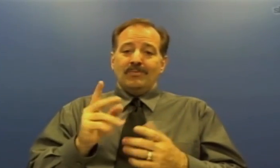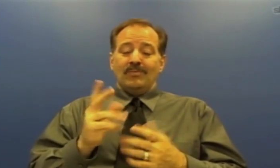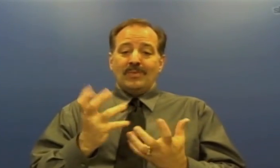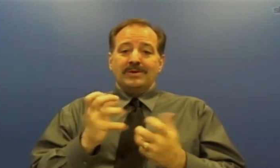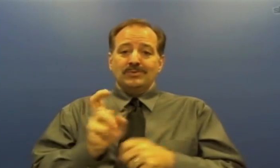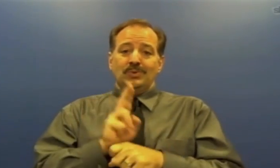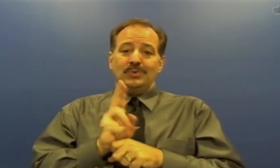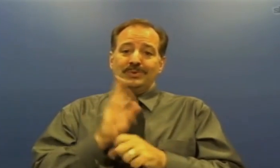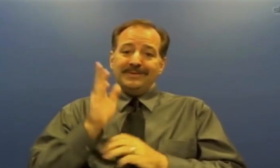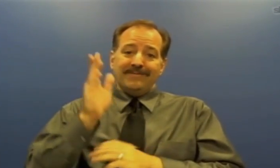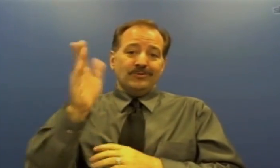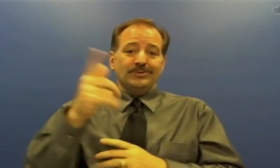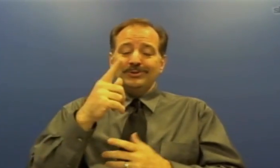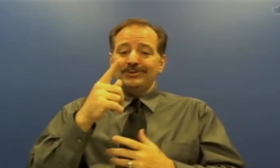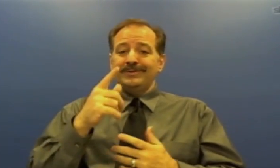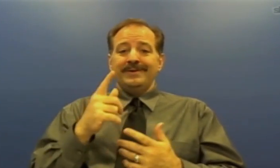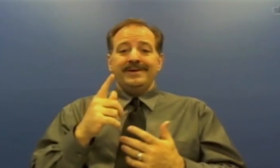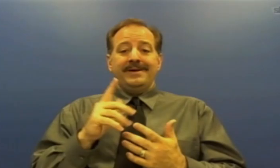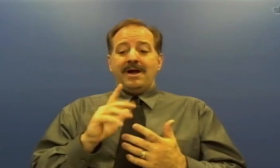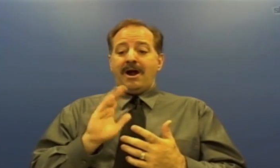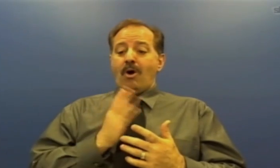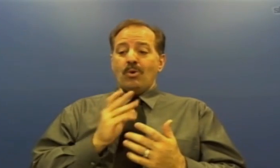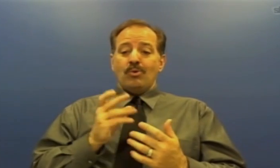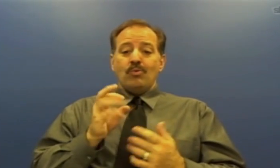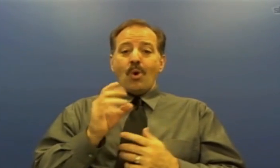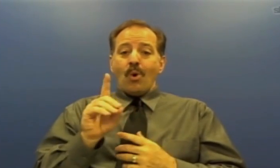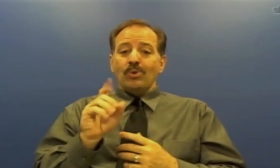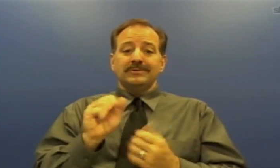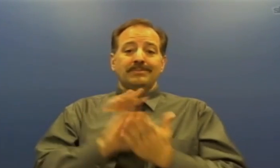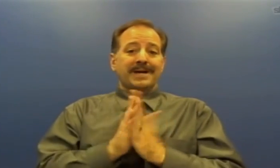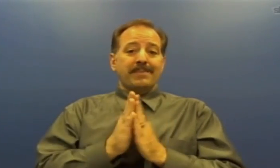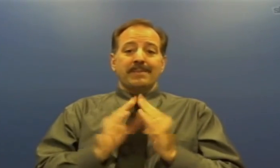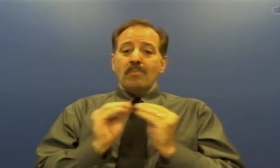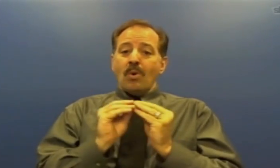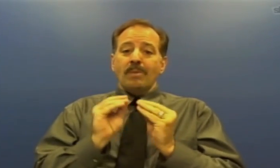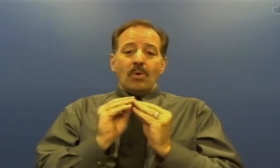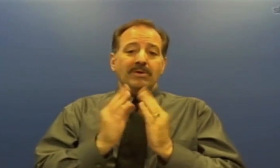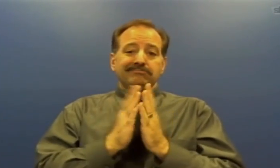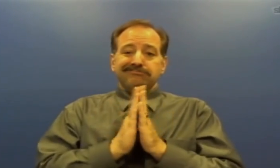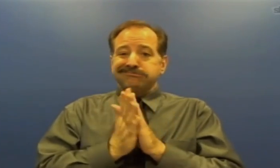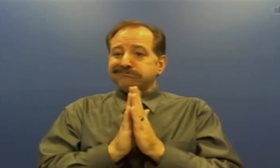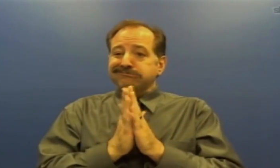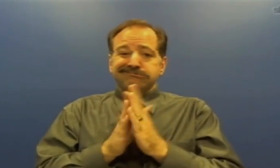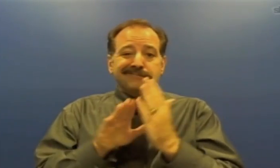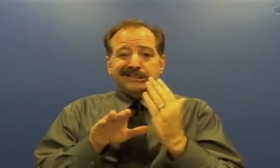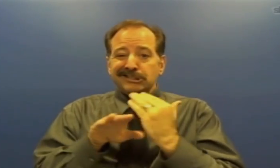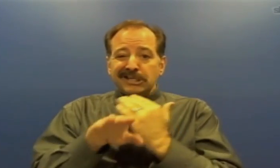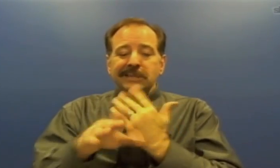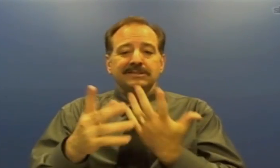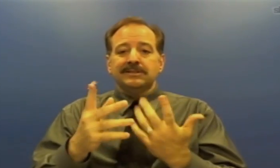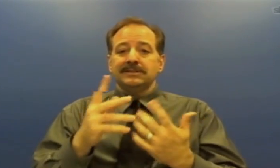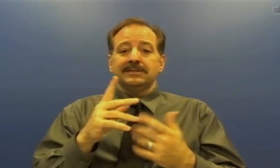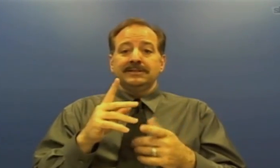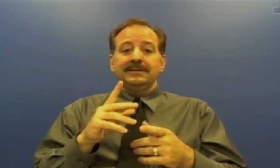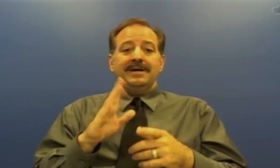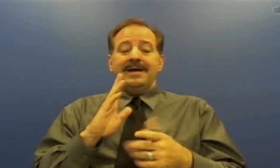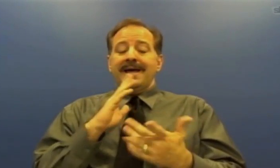people and being more of an option for people who want to utilize interpreting services. As our roads become more highly